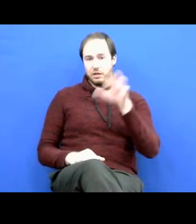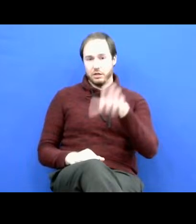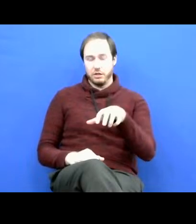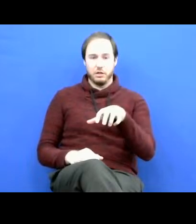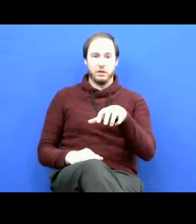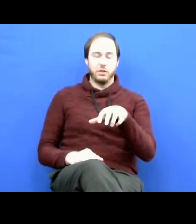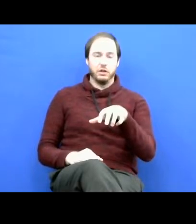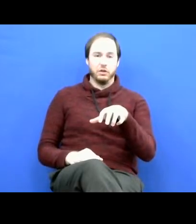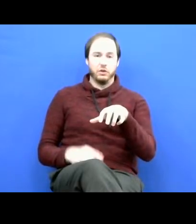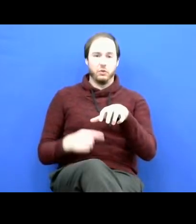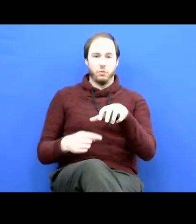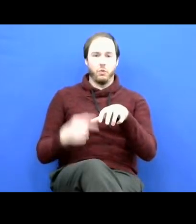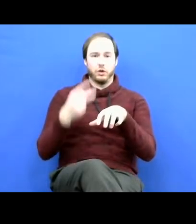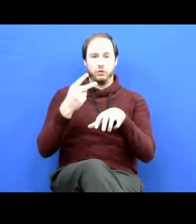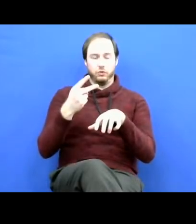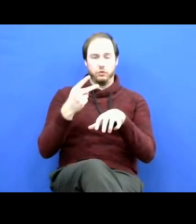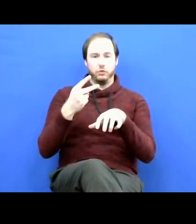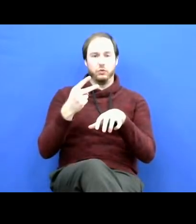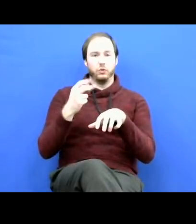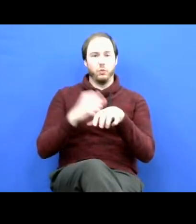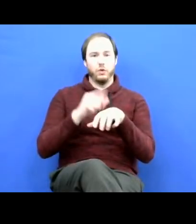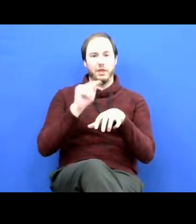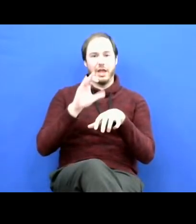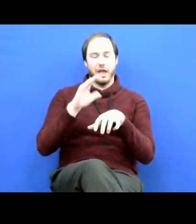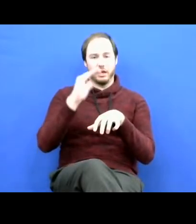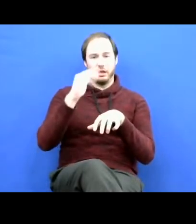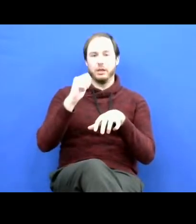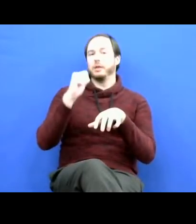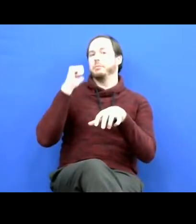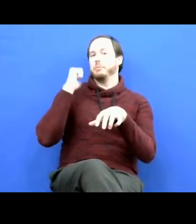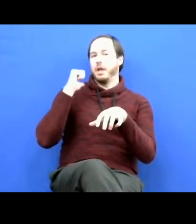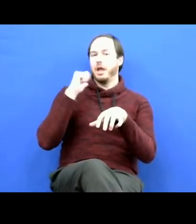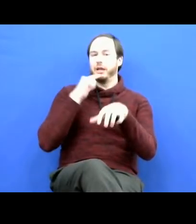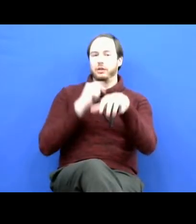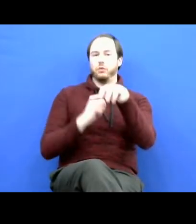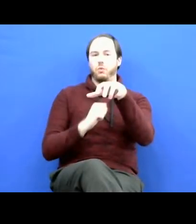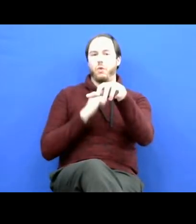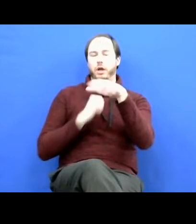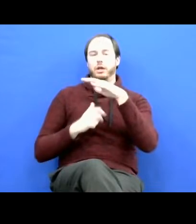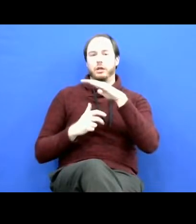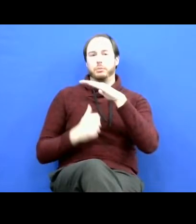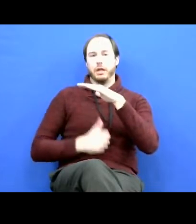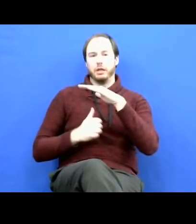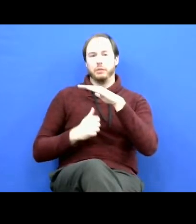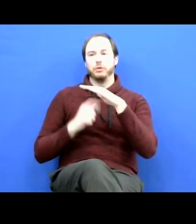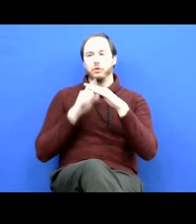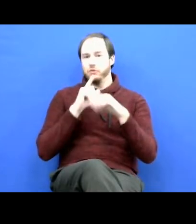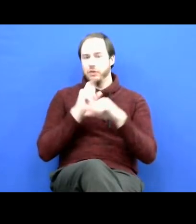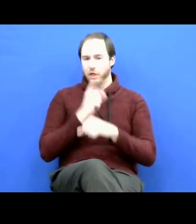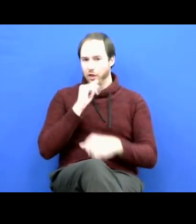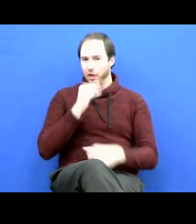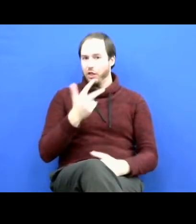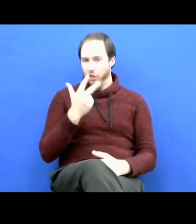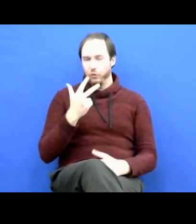2 stories plus attic. The rear of the house, it's walkout basement, so it's actually 3 stories plus attic.